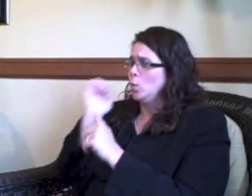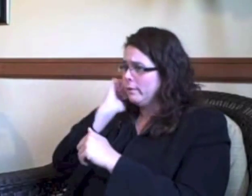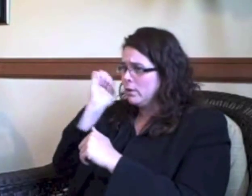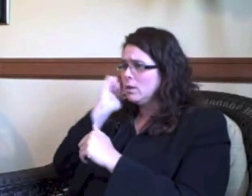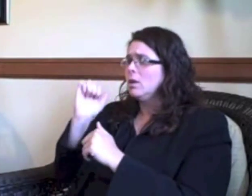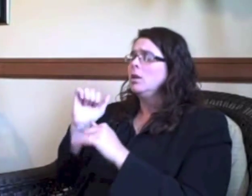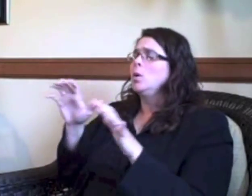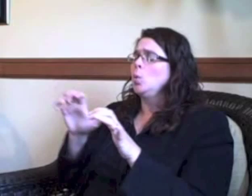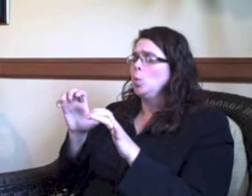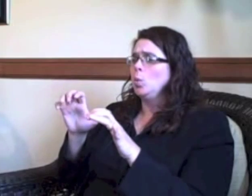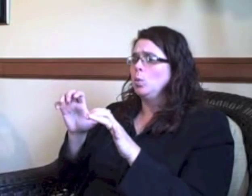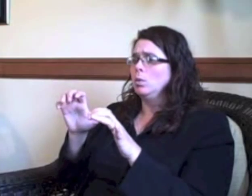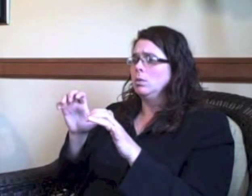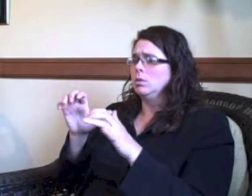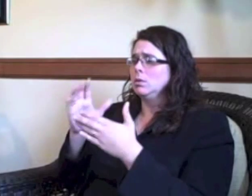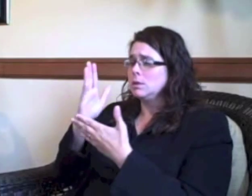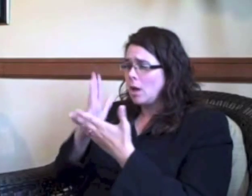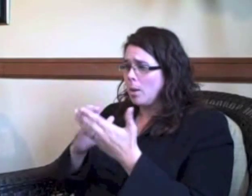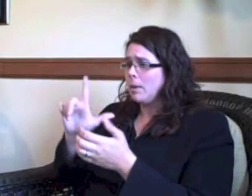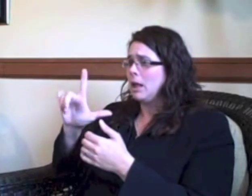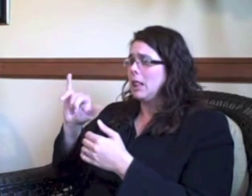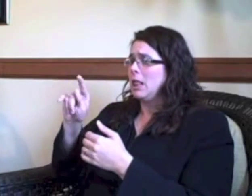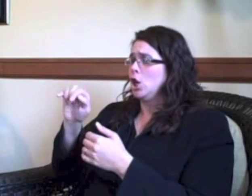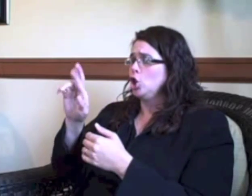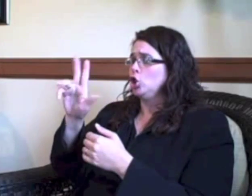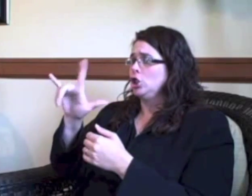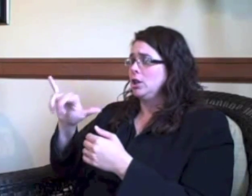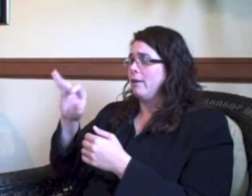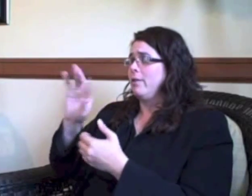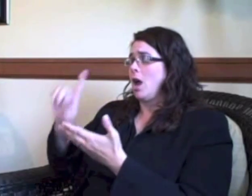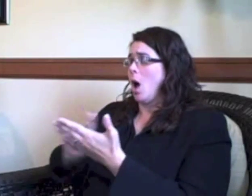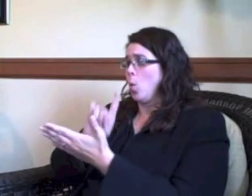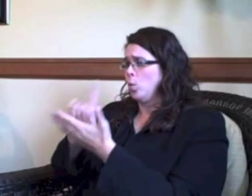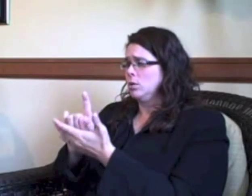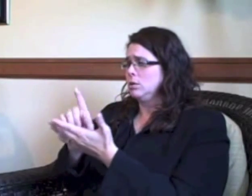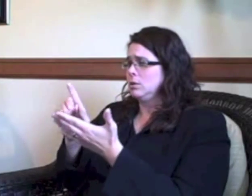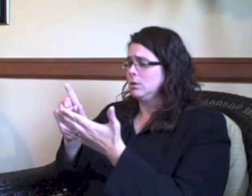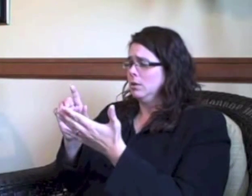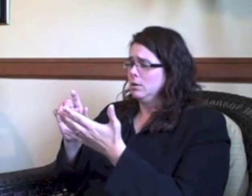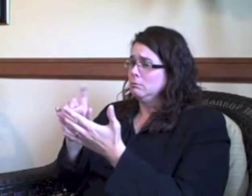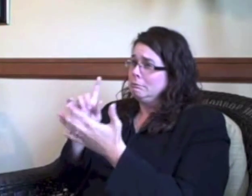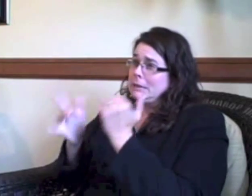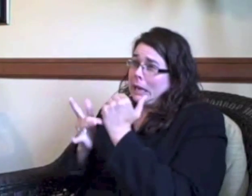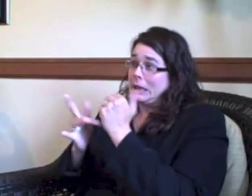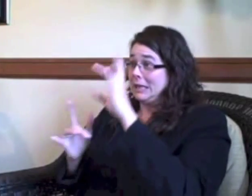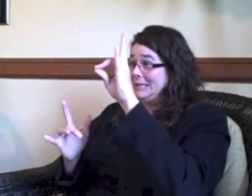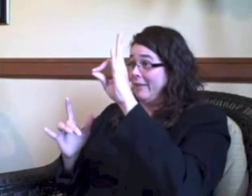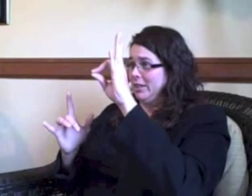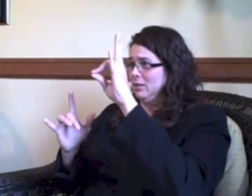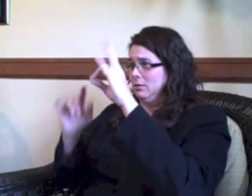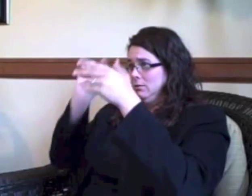pray every single day. I have specific times that I pray, uh, literally for hours.